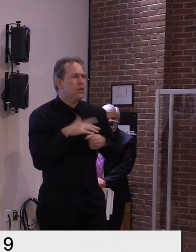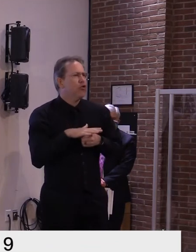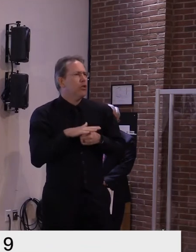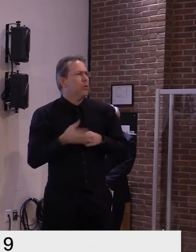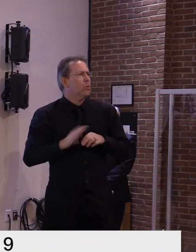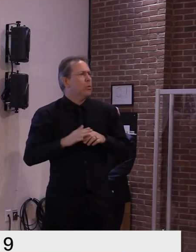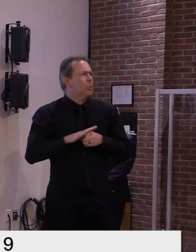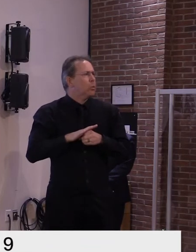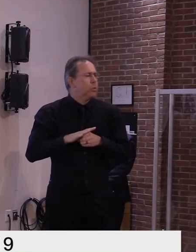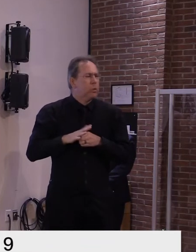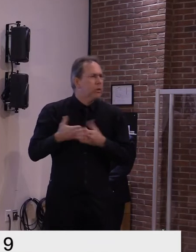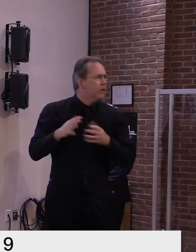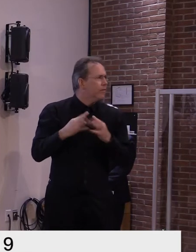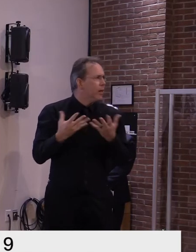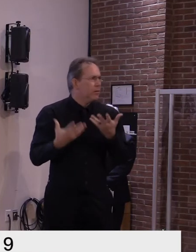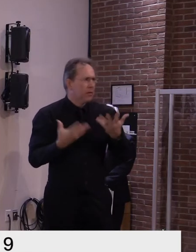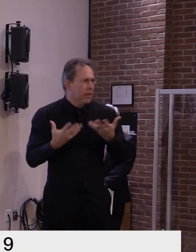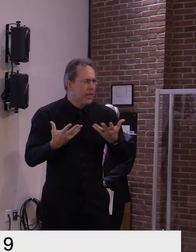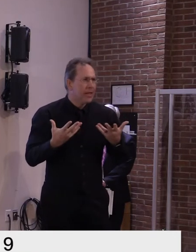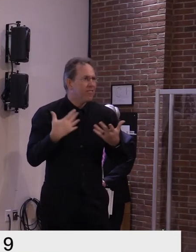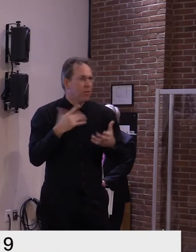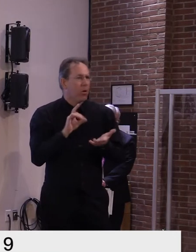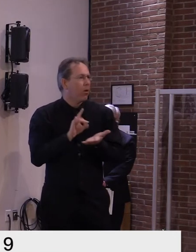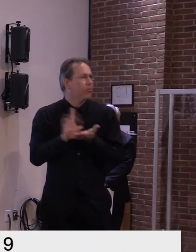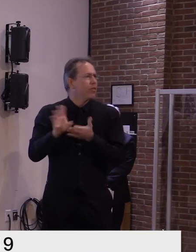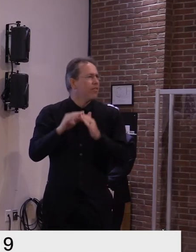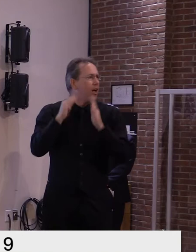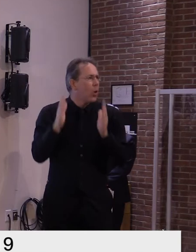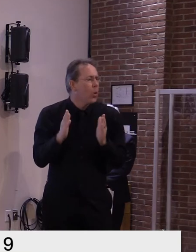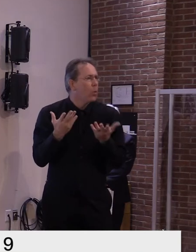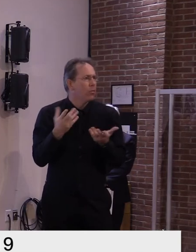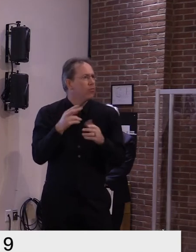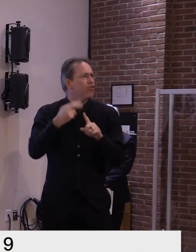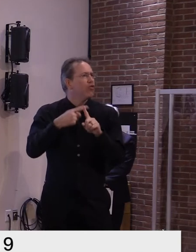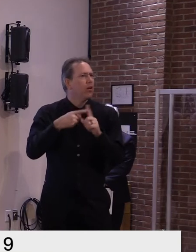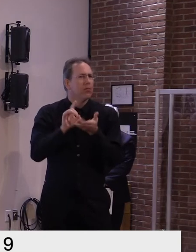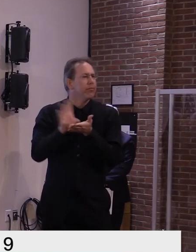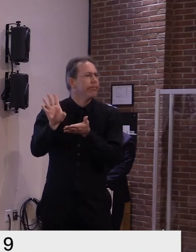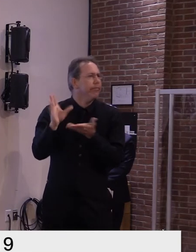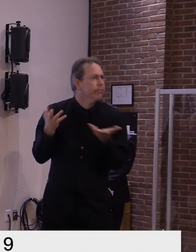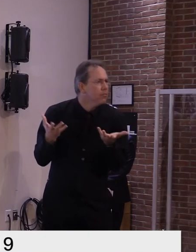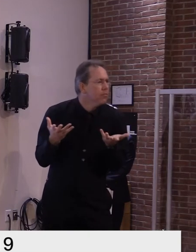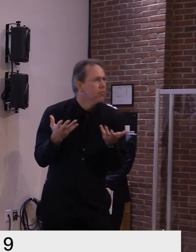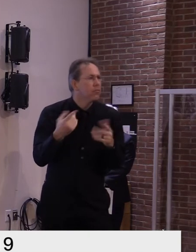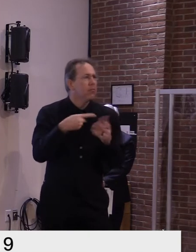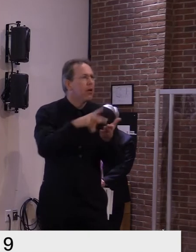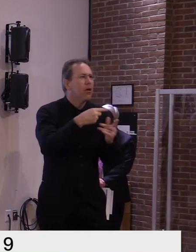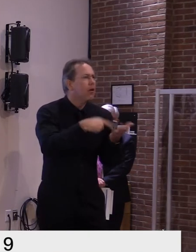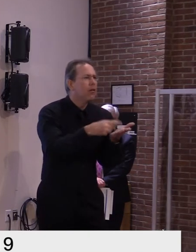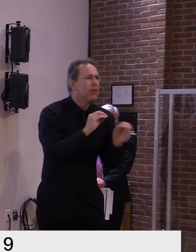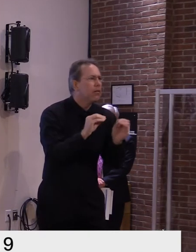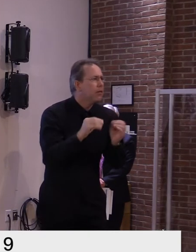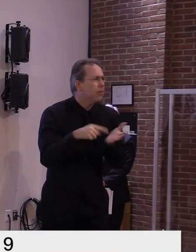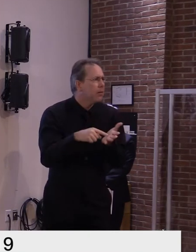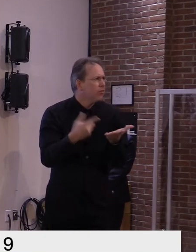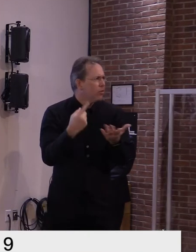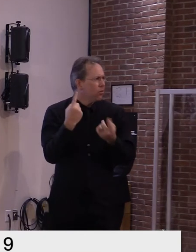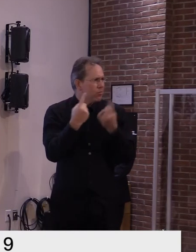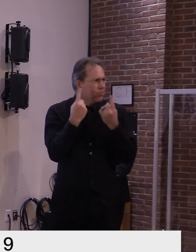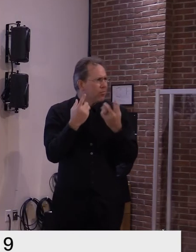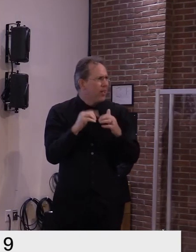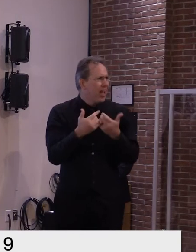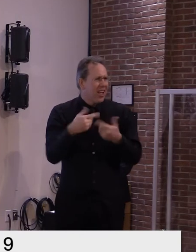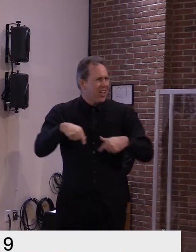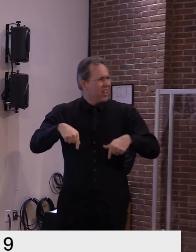kingdom. And I guess the question is, does the state have some kind of way